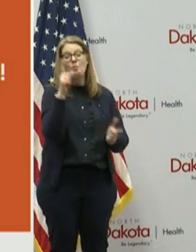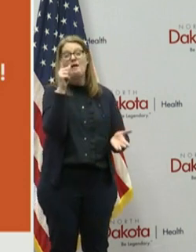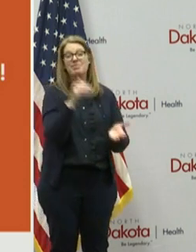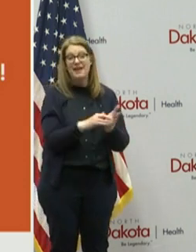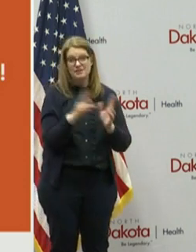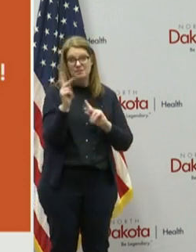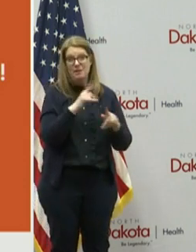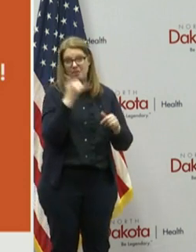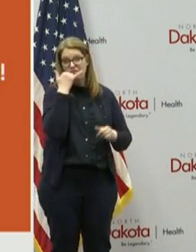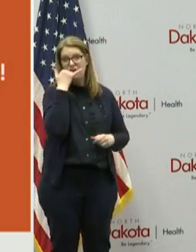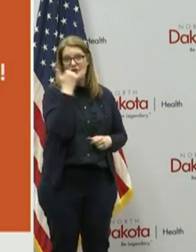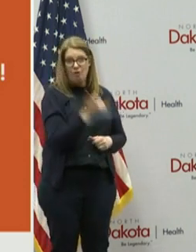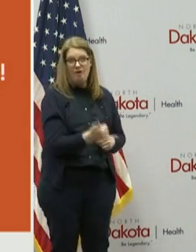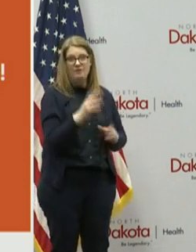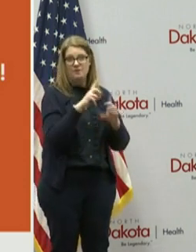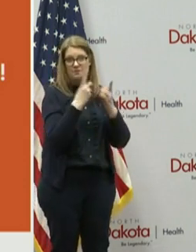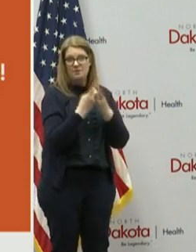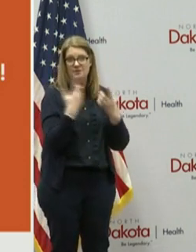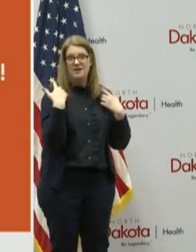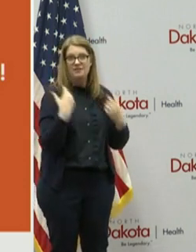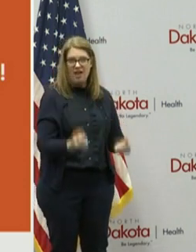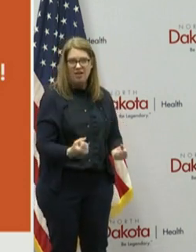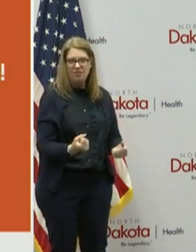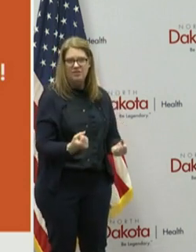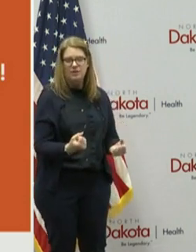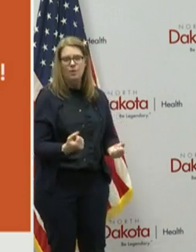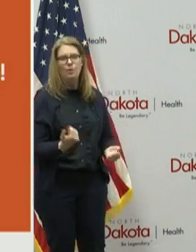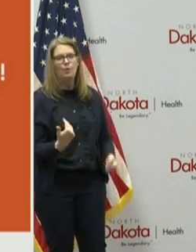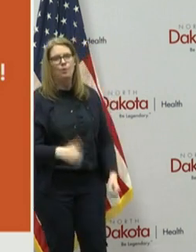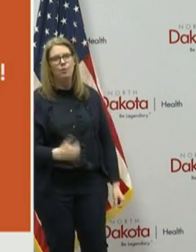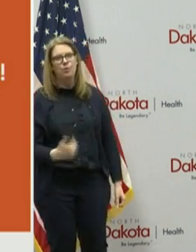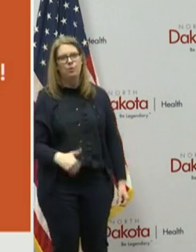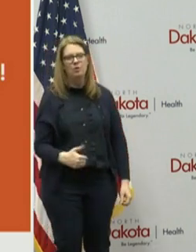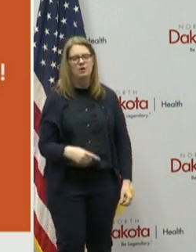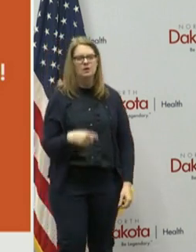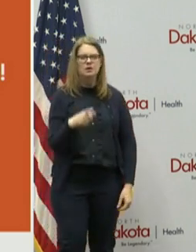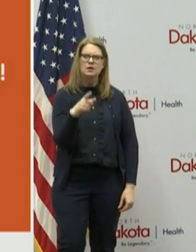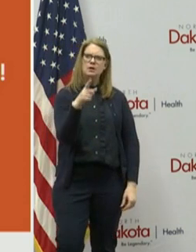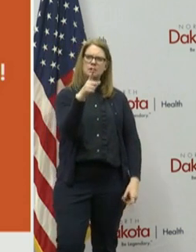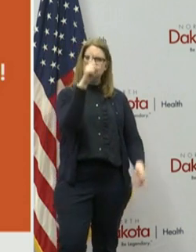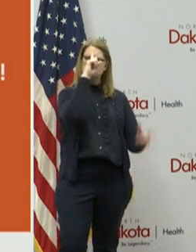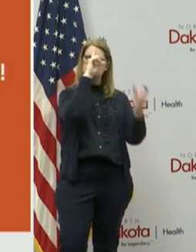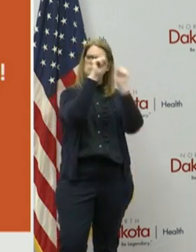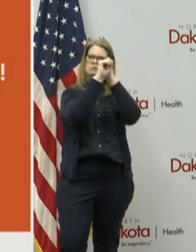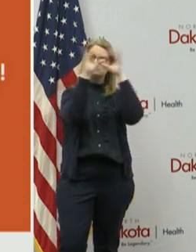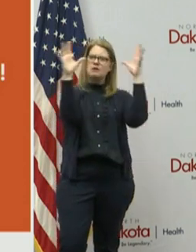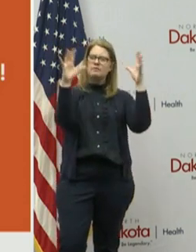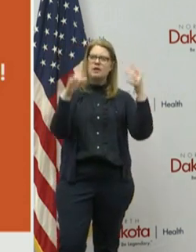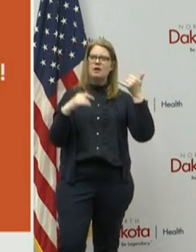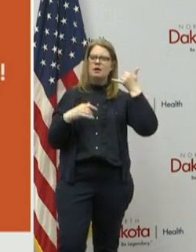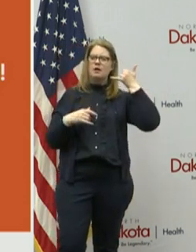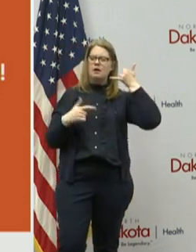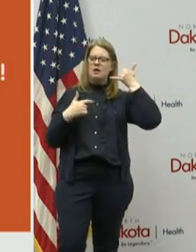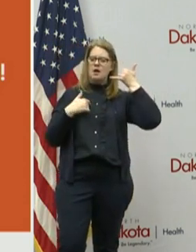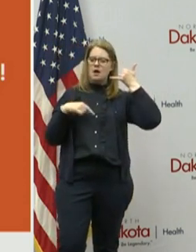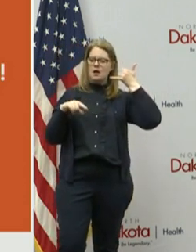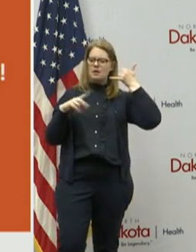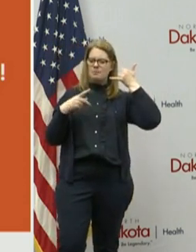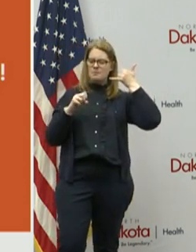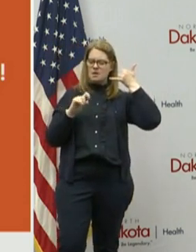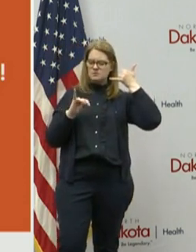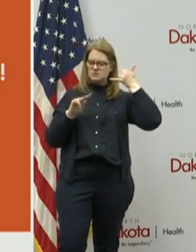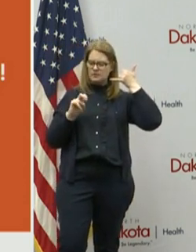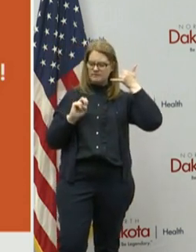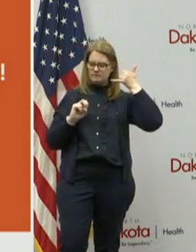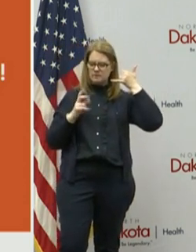the Department of Health. Now think about yourself in that position. your mind is reeling, right? What about my kids? What